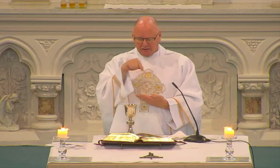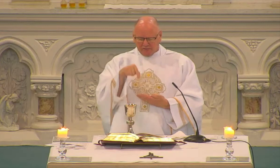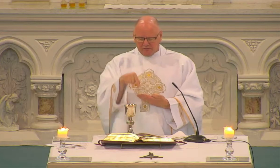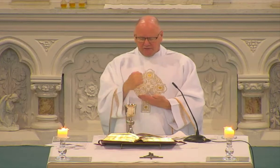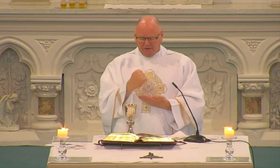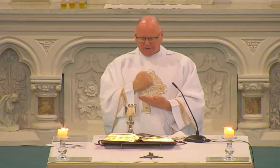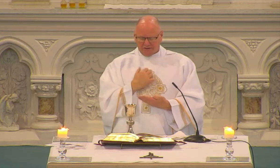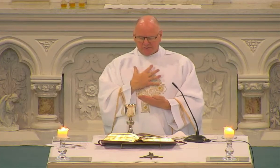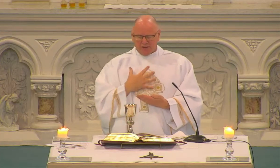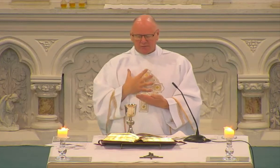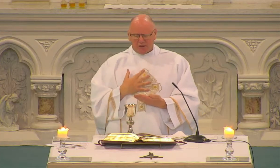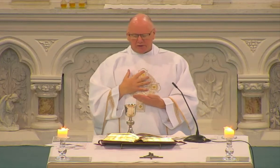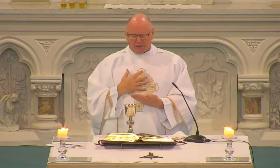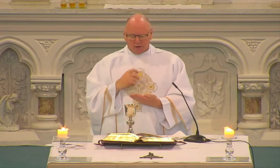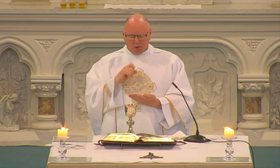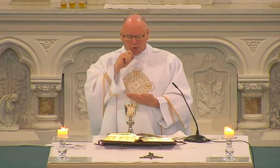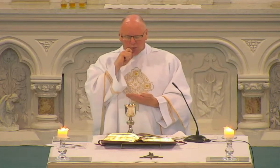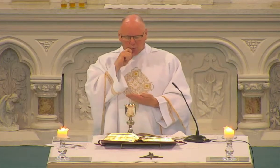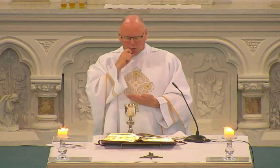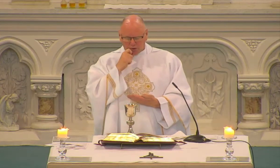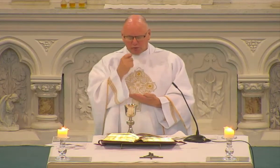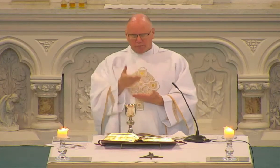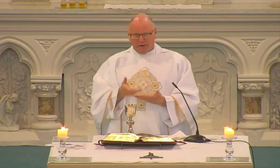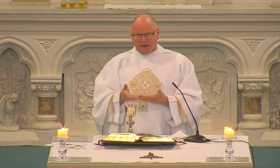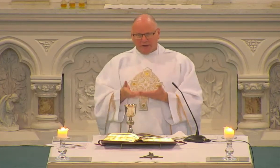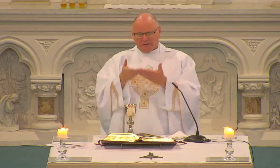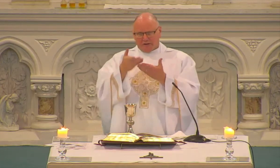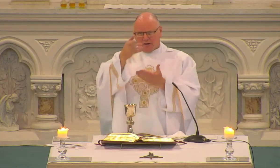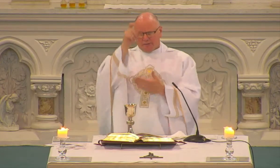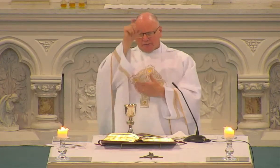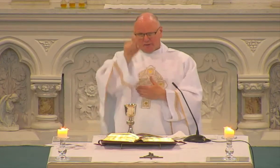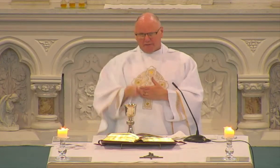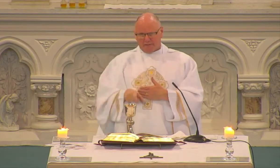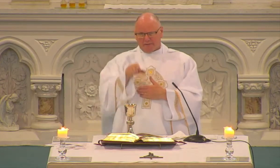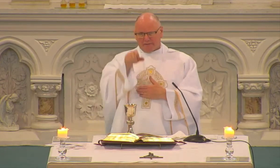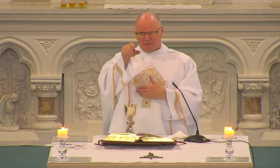for this is my body, which will be given up for you."